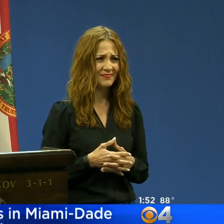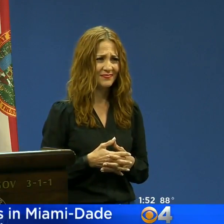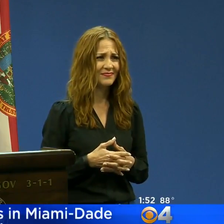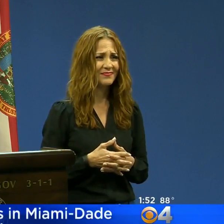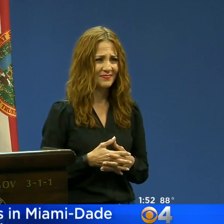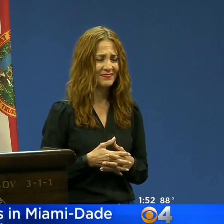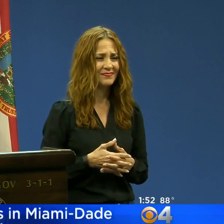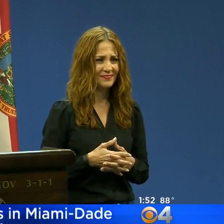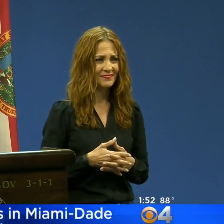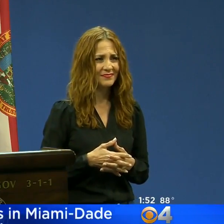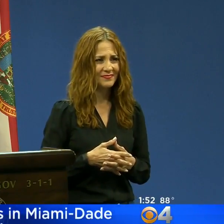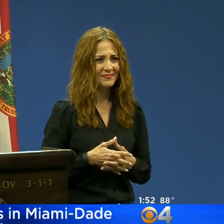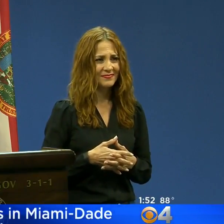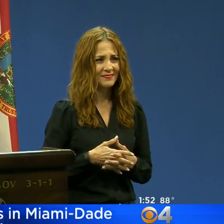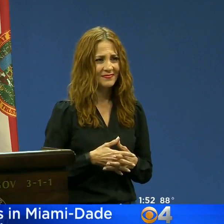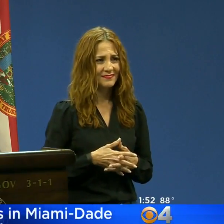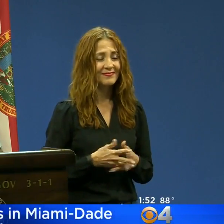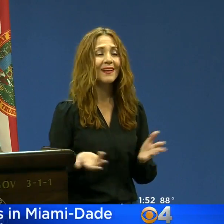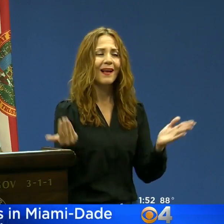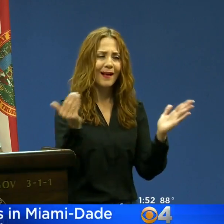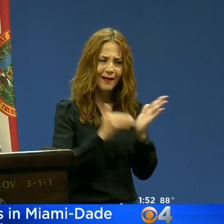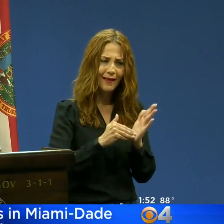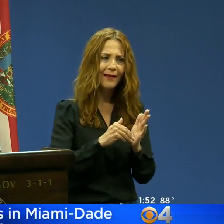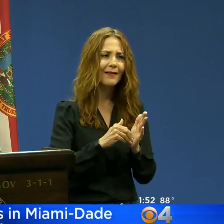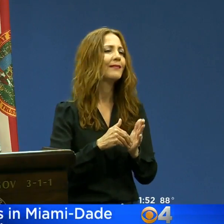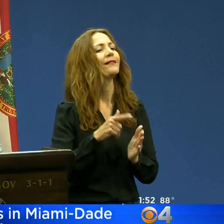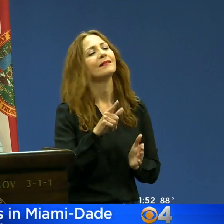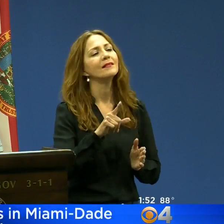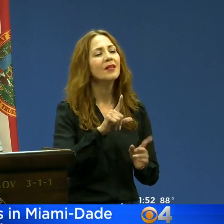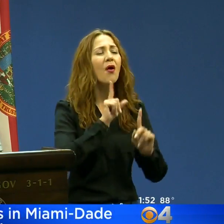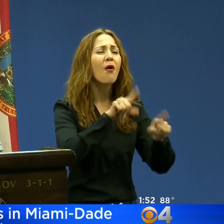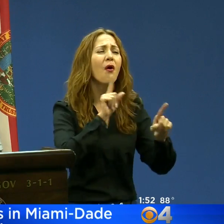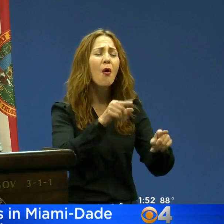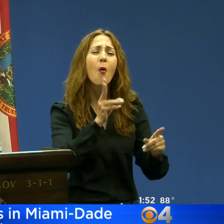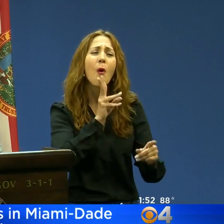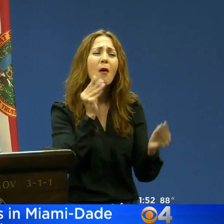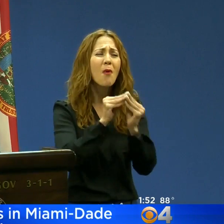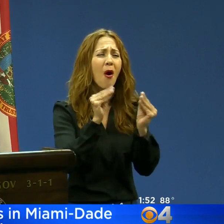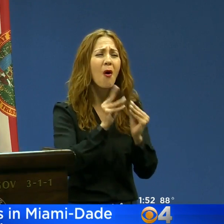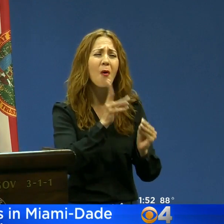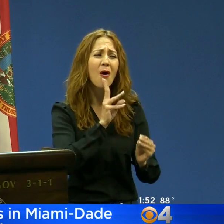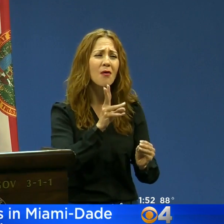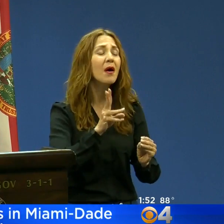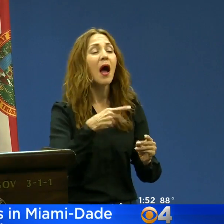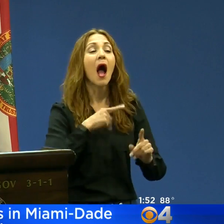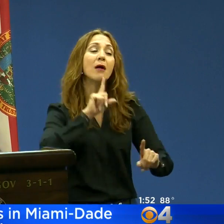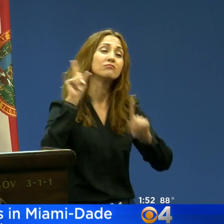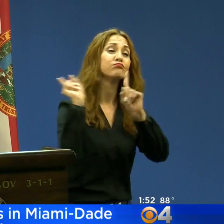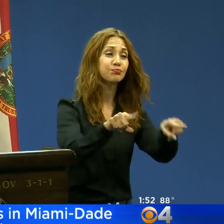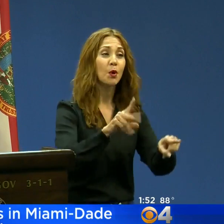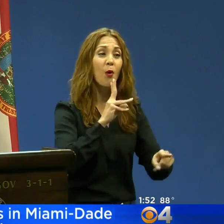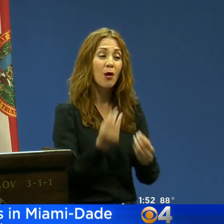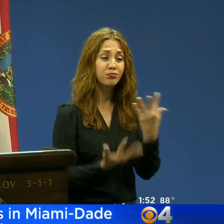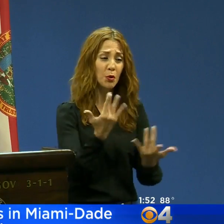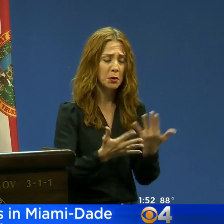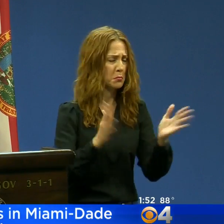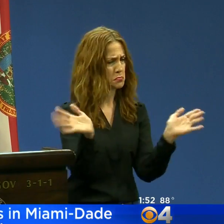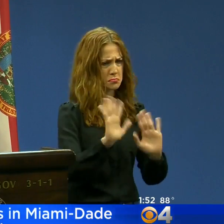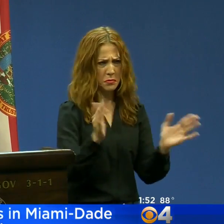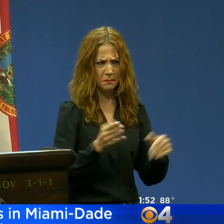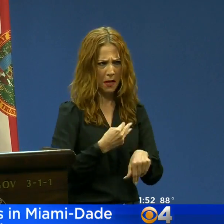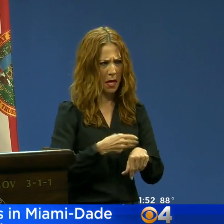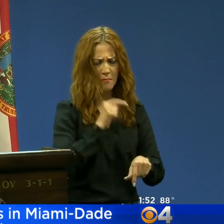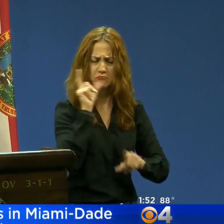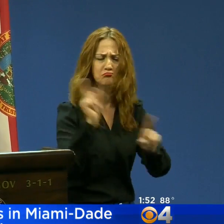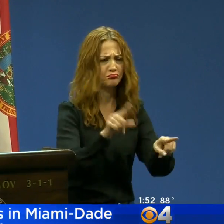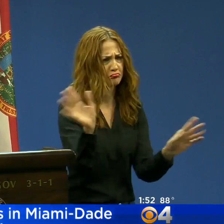but again, there is no boil water alert in Miami-Dade County. It may be a tree may have